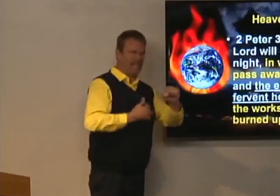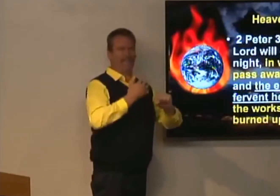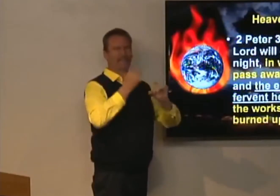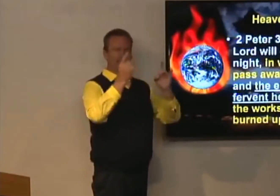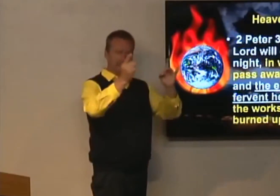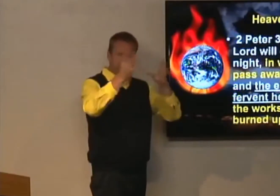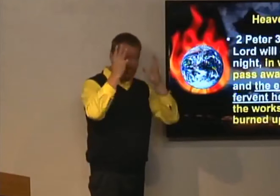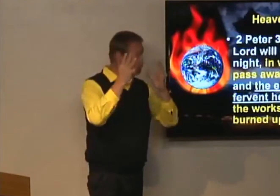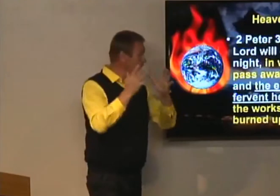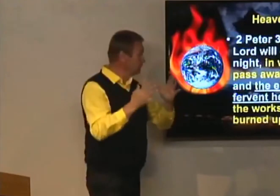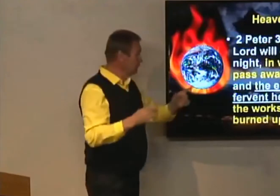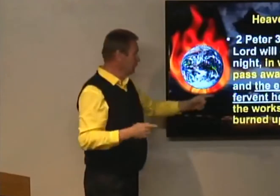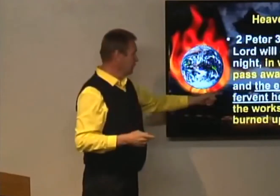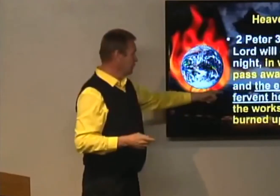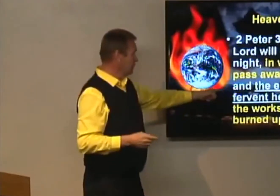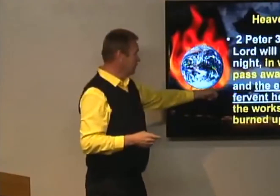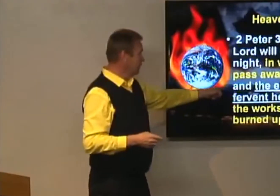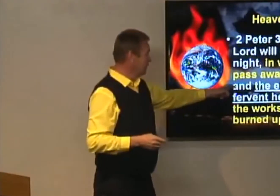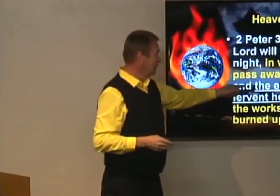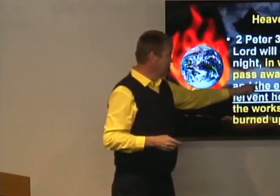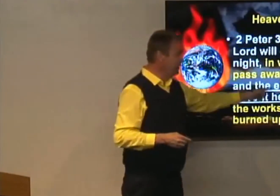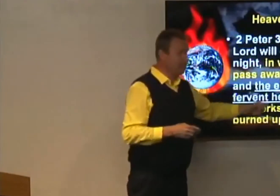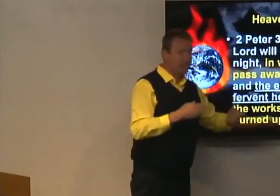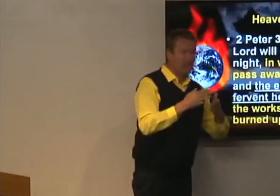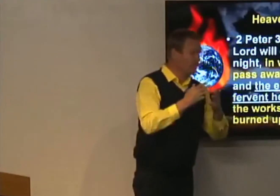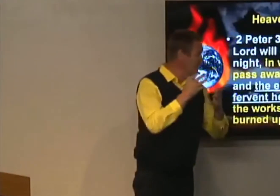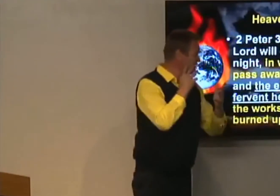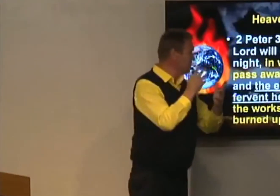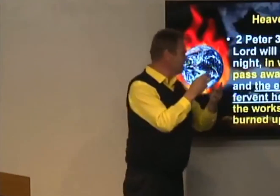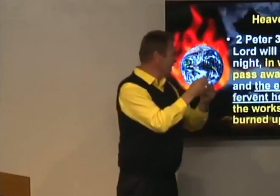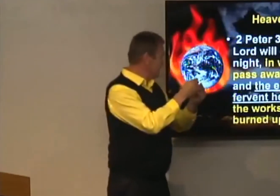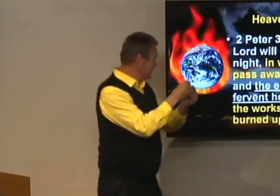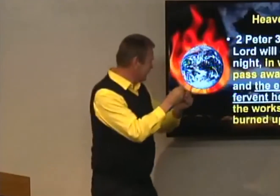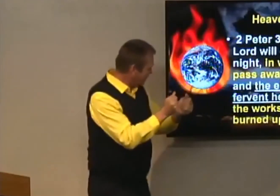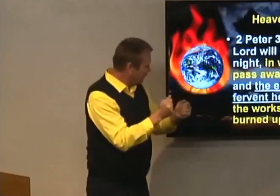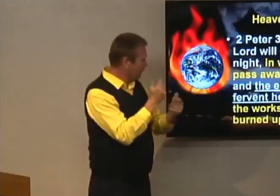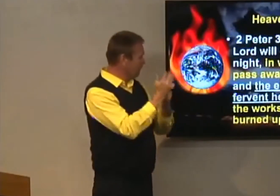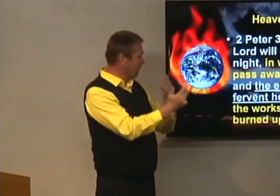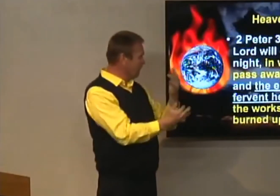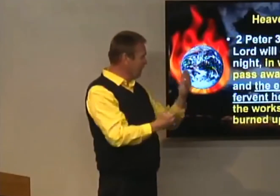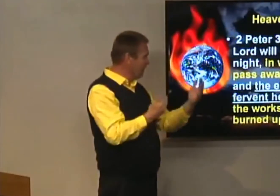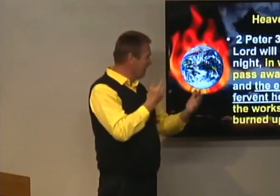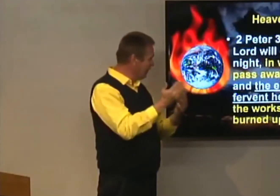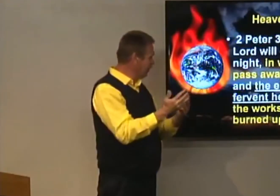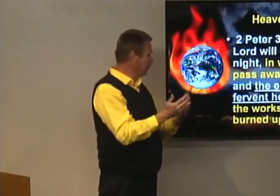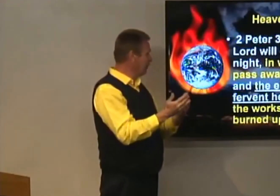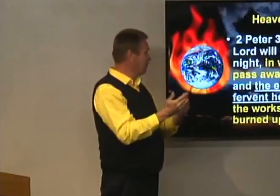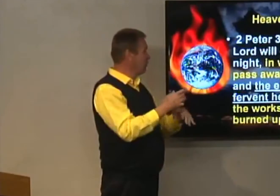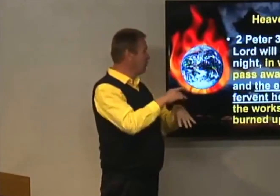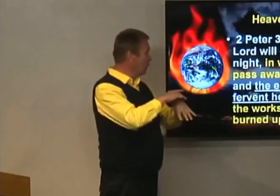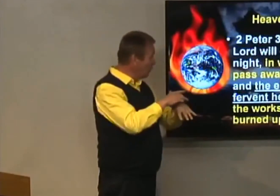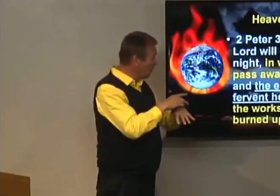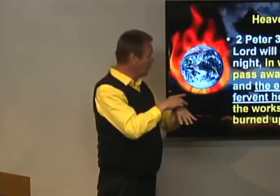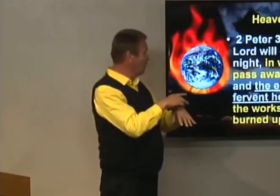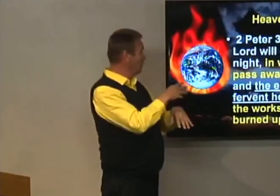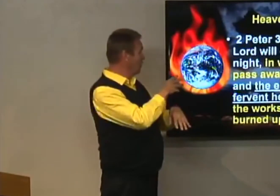up." Think of the earth burning up in flames. The elements will melt with